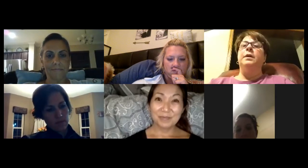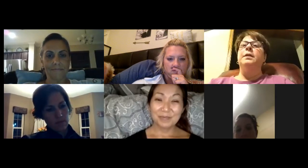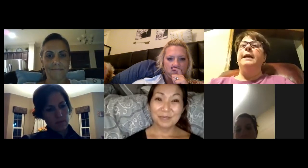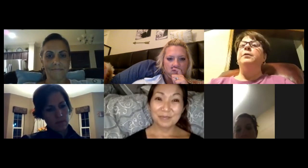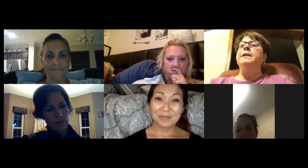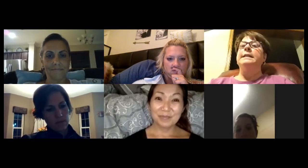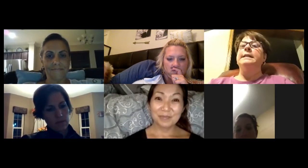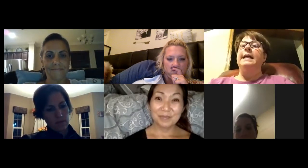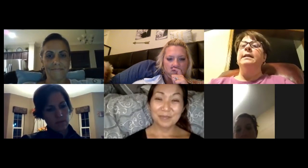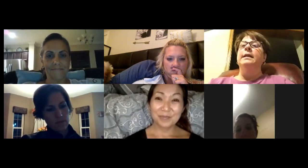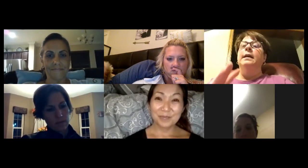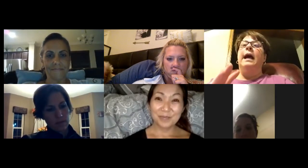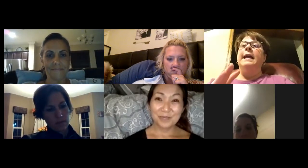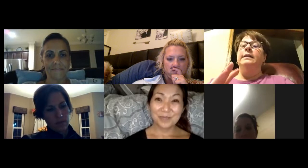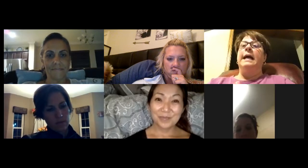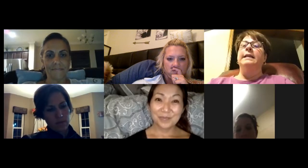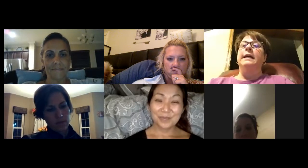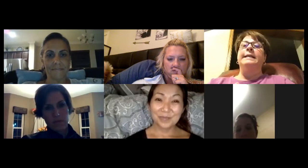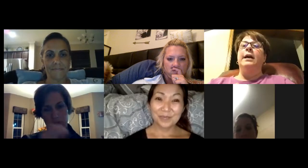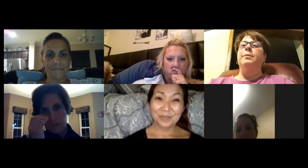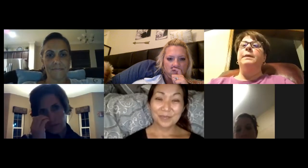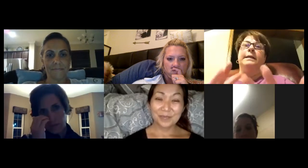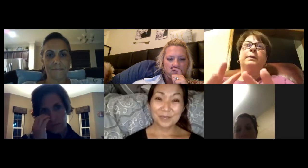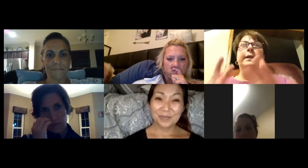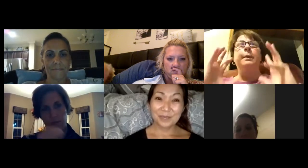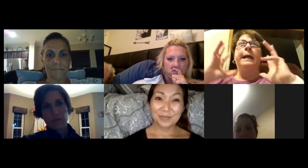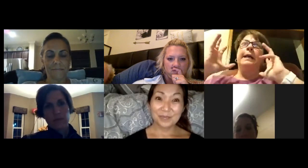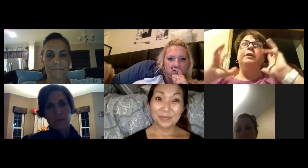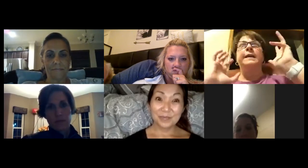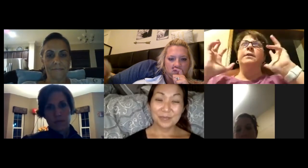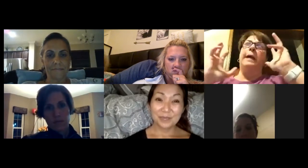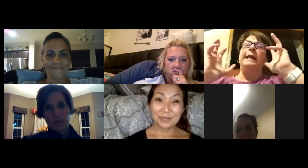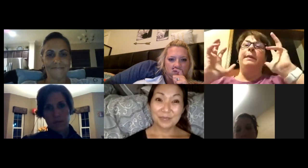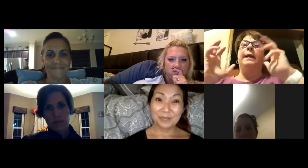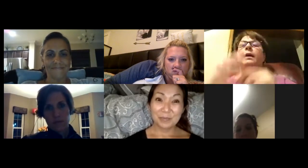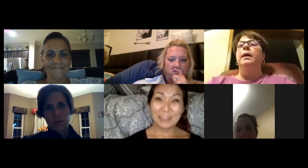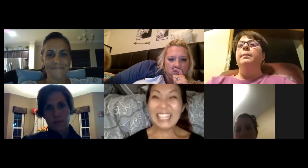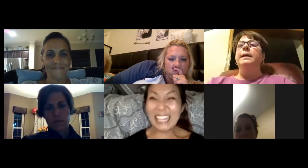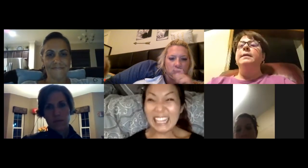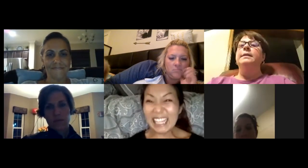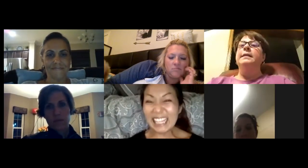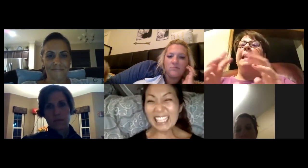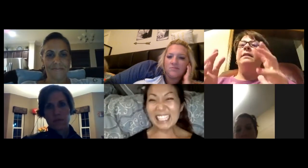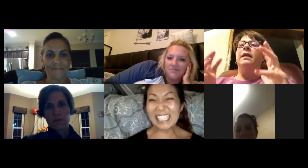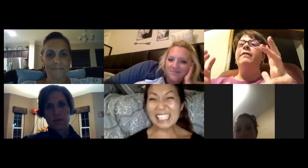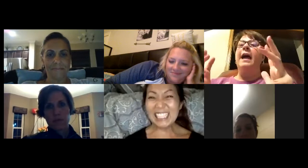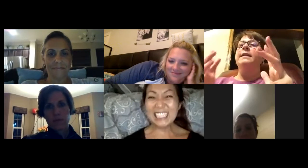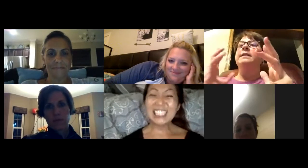main reasons I had a lot of clientele, because they were like, oh my gosh, your face is so animated, because they love that, to see that